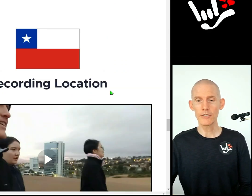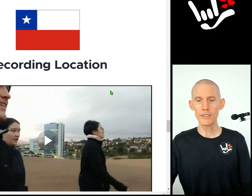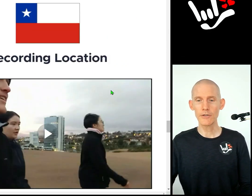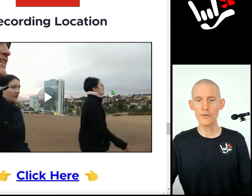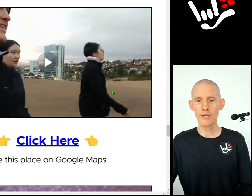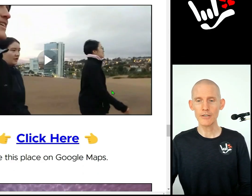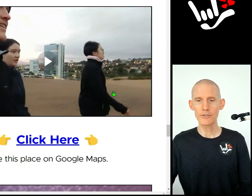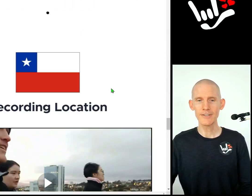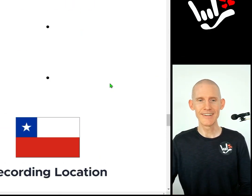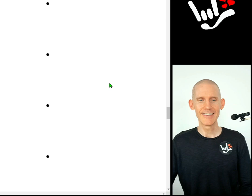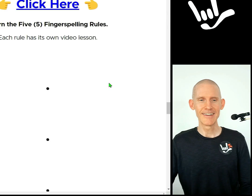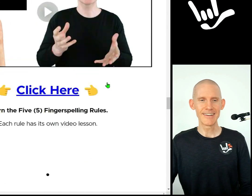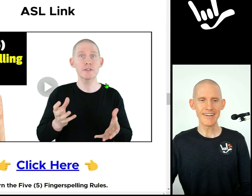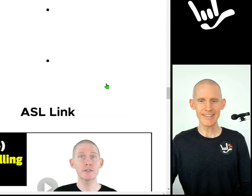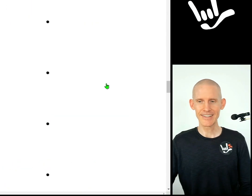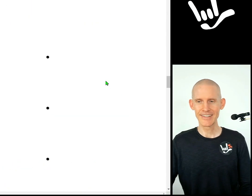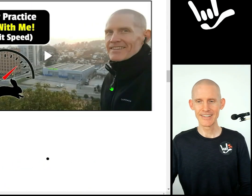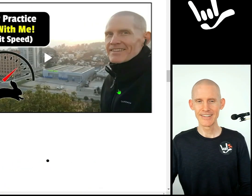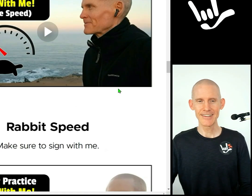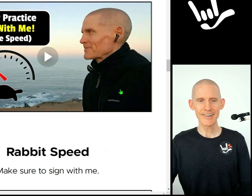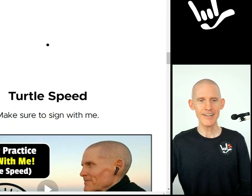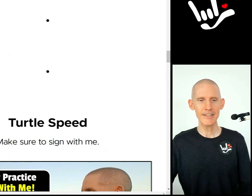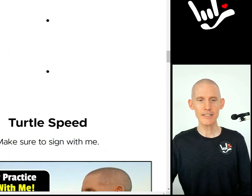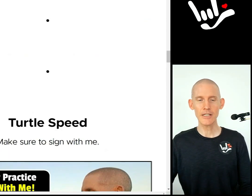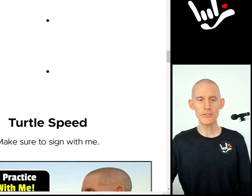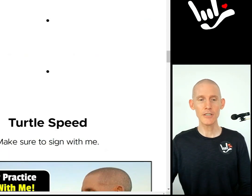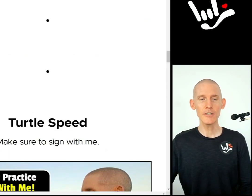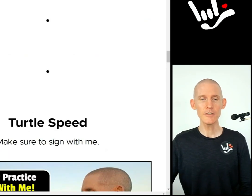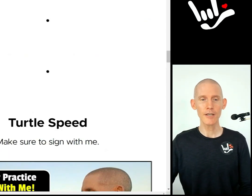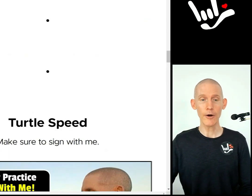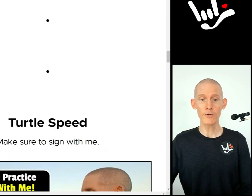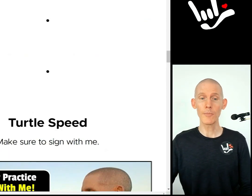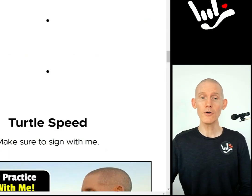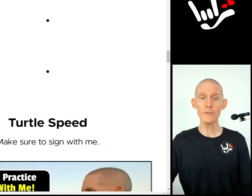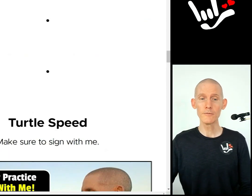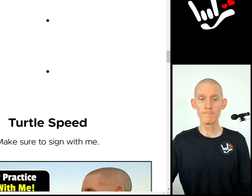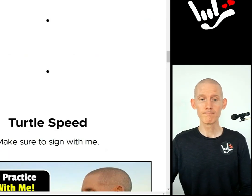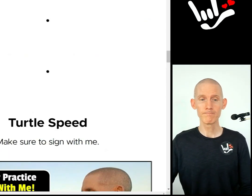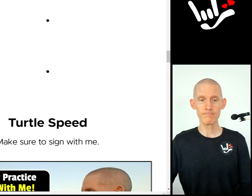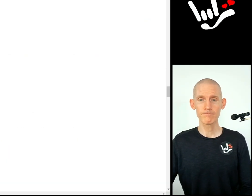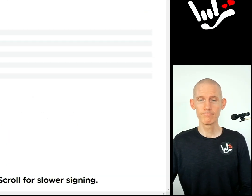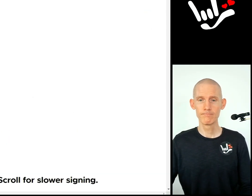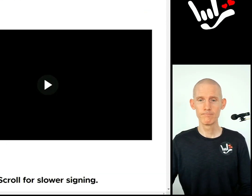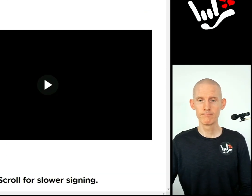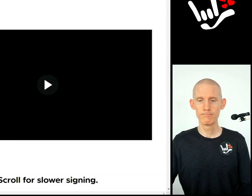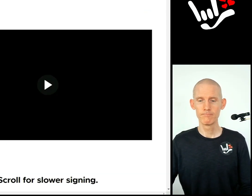bundle. You can see the location, right? All right, the next lesson is out and about.